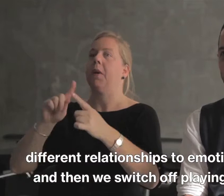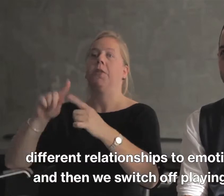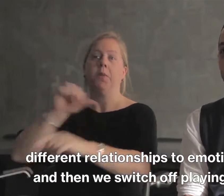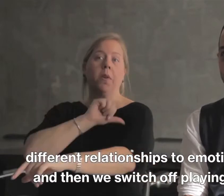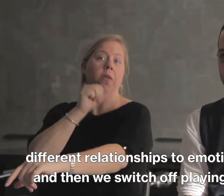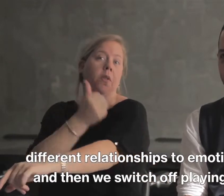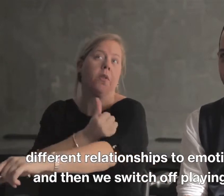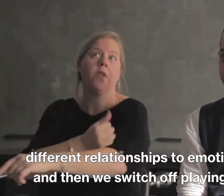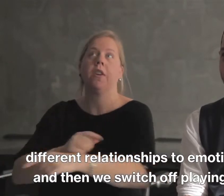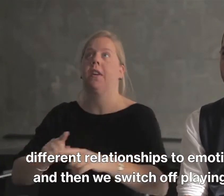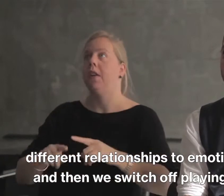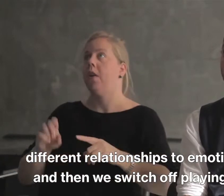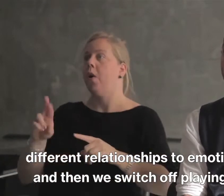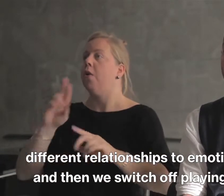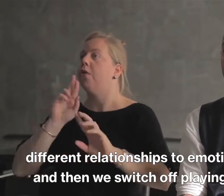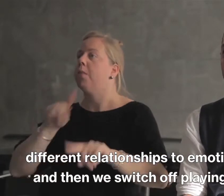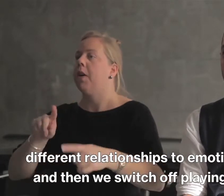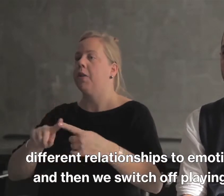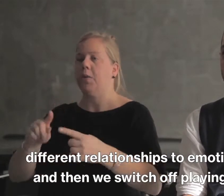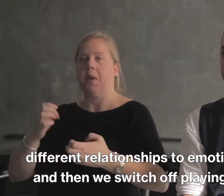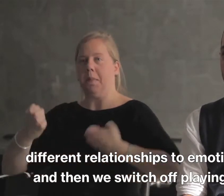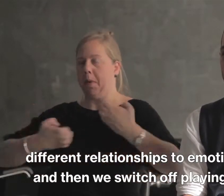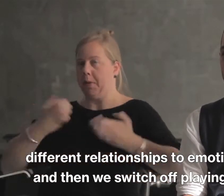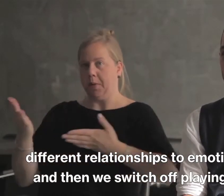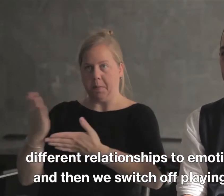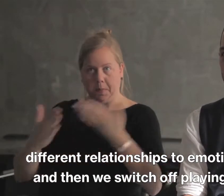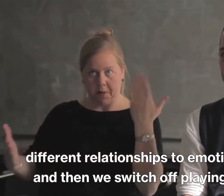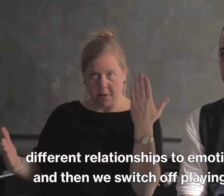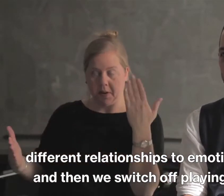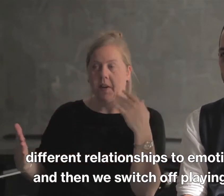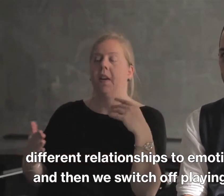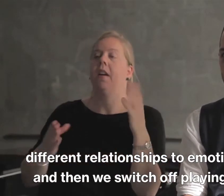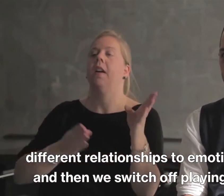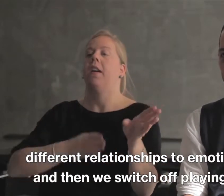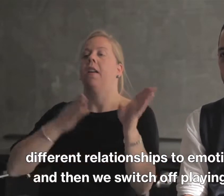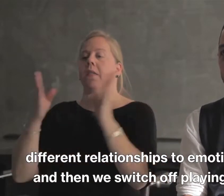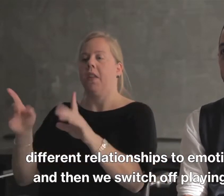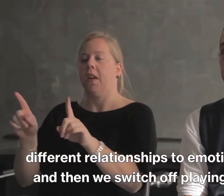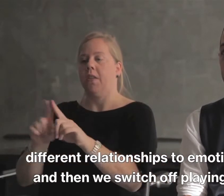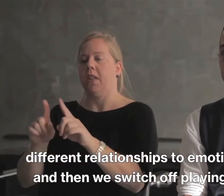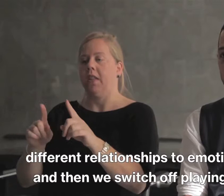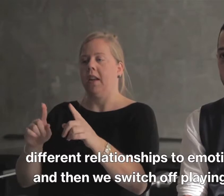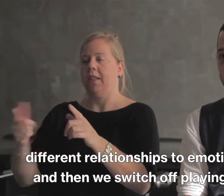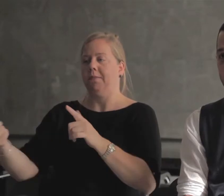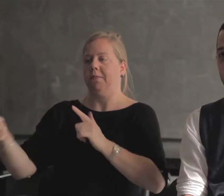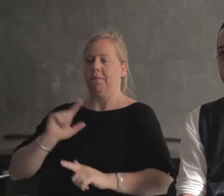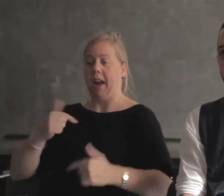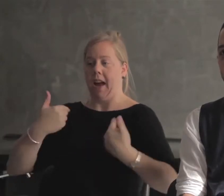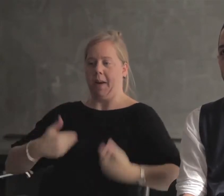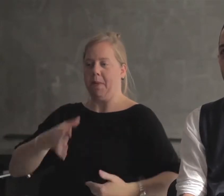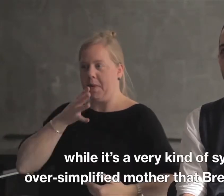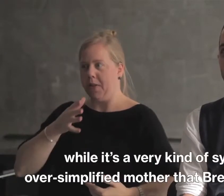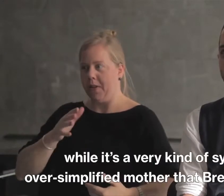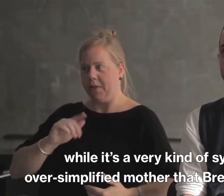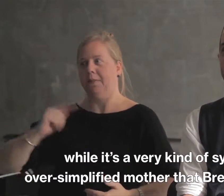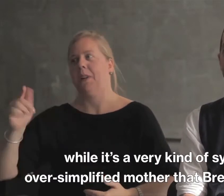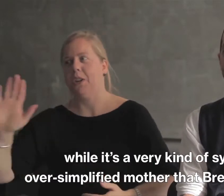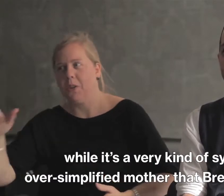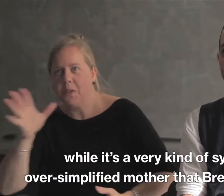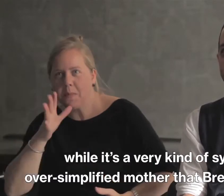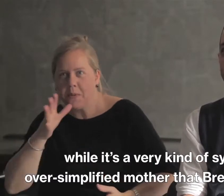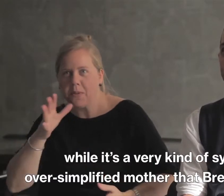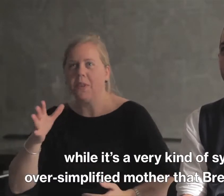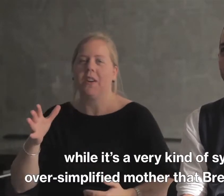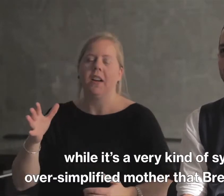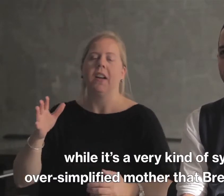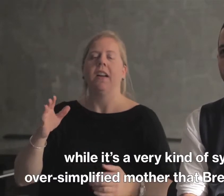relationships to the emotional content. And then we switch off playing the mother. While it's a very kind